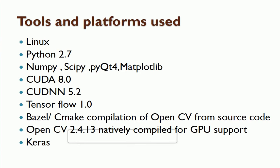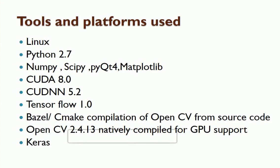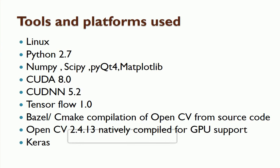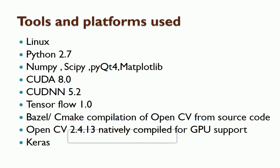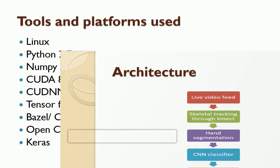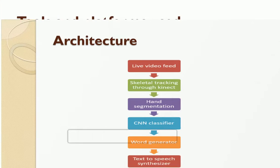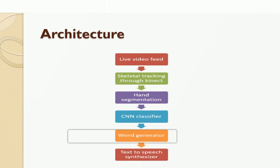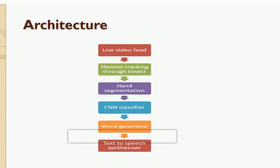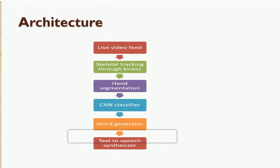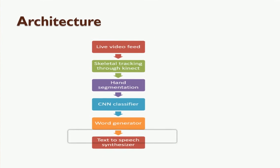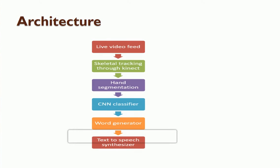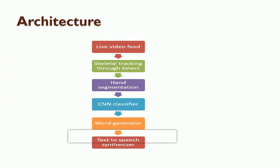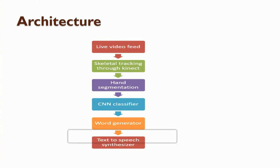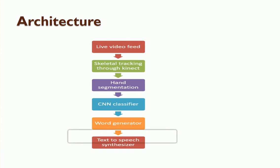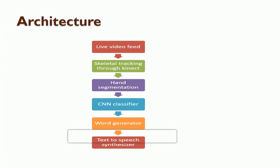library.